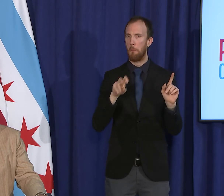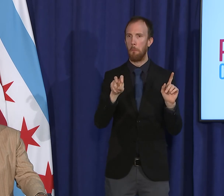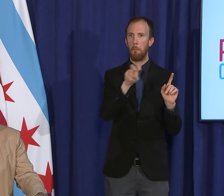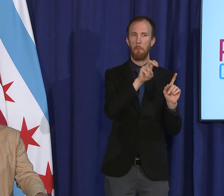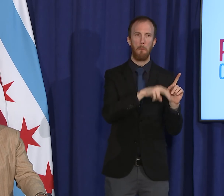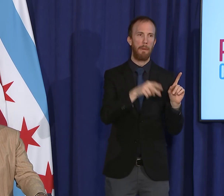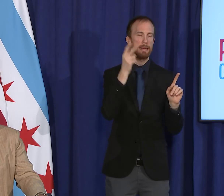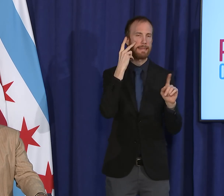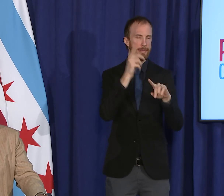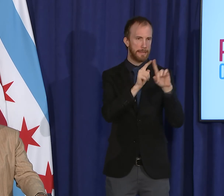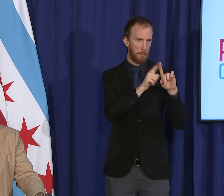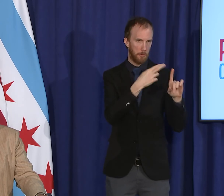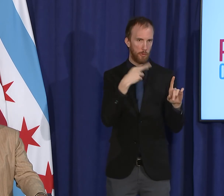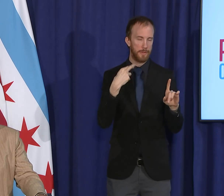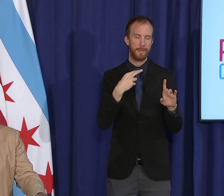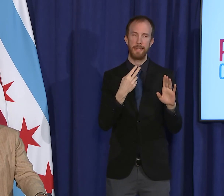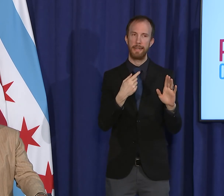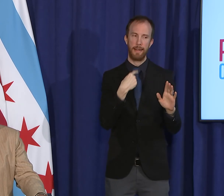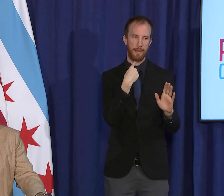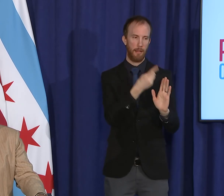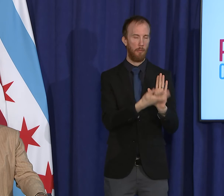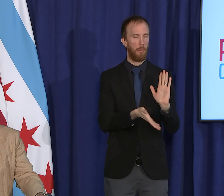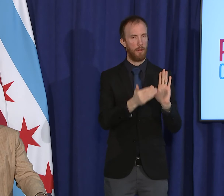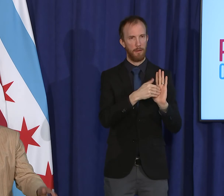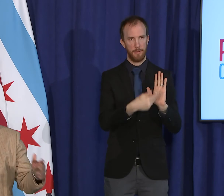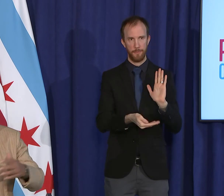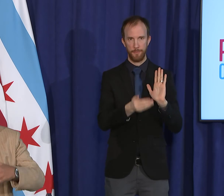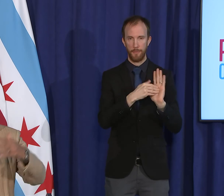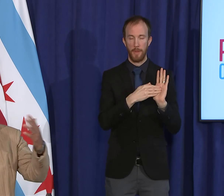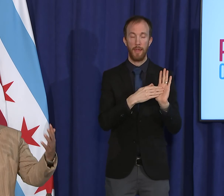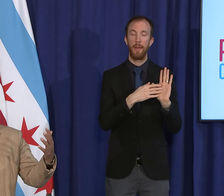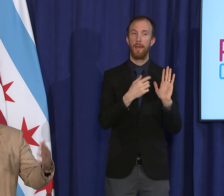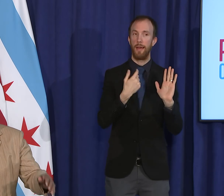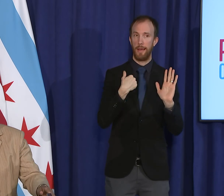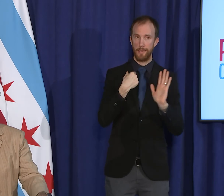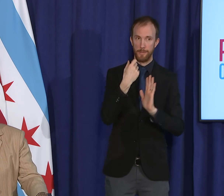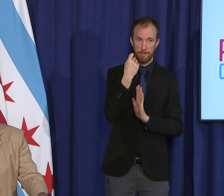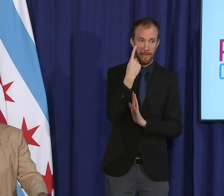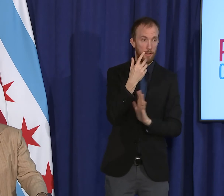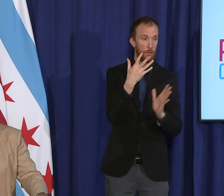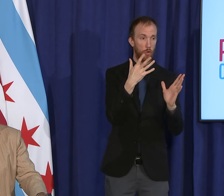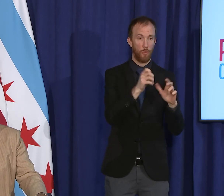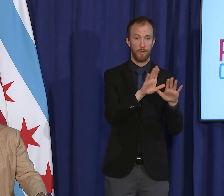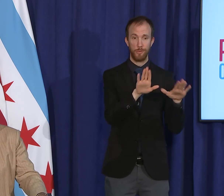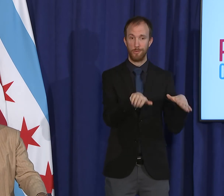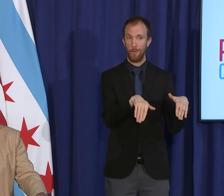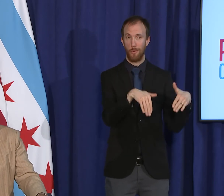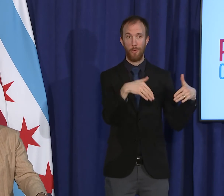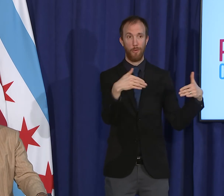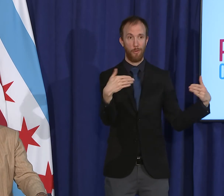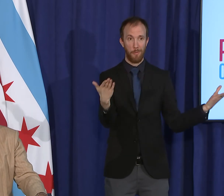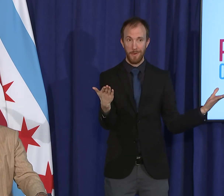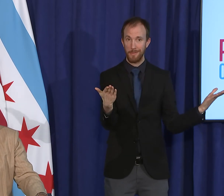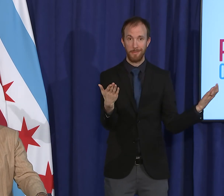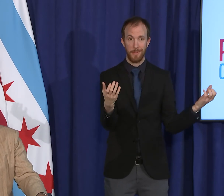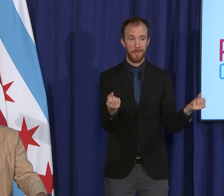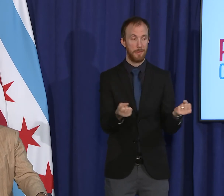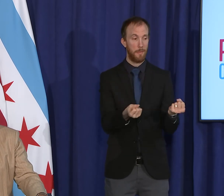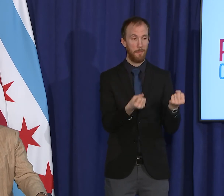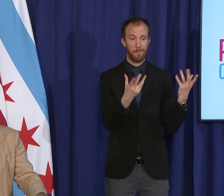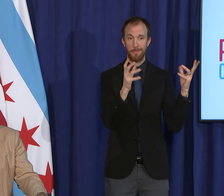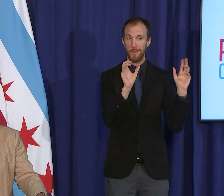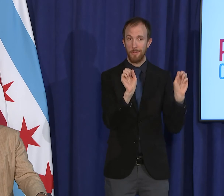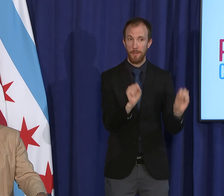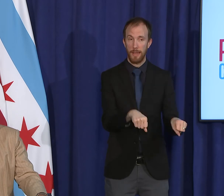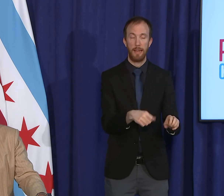to them is this: I understand there's a great desire to essentially open back up as fully as possible. I get